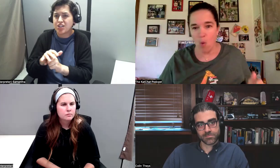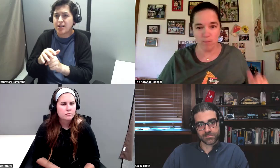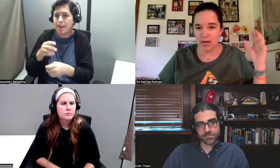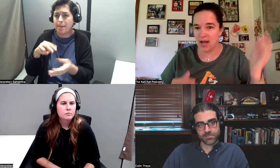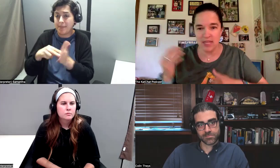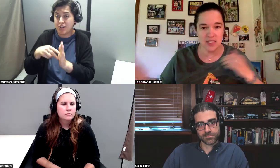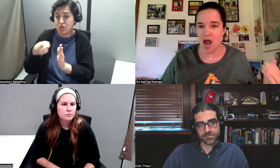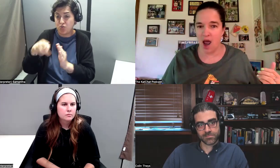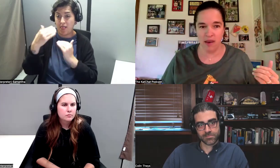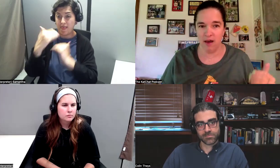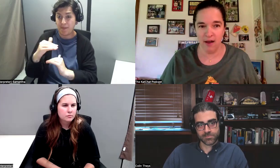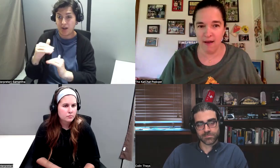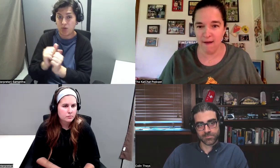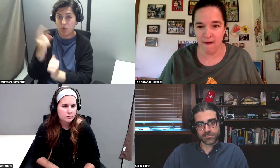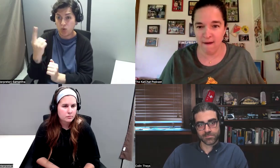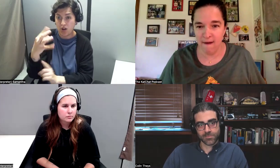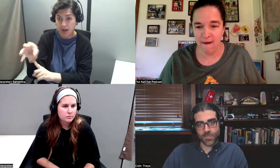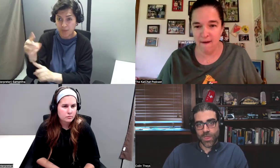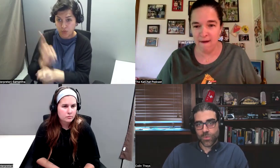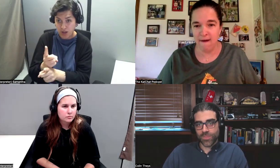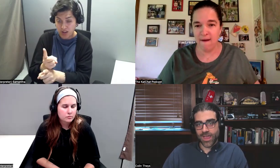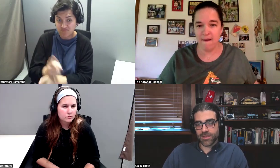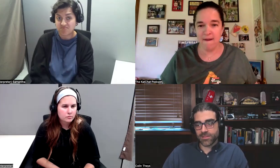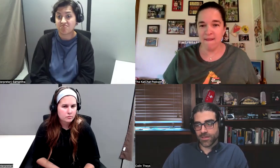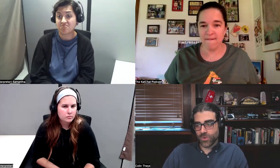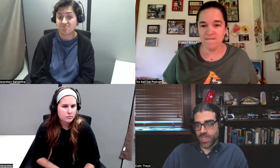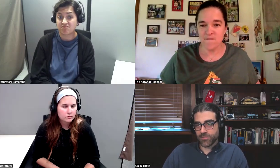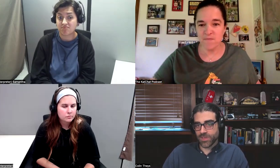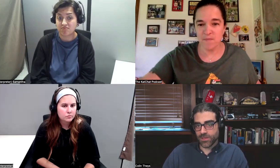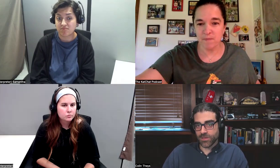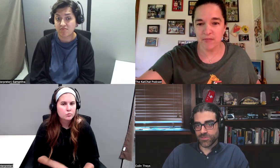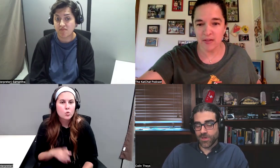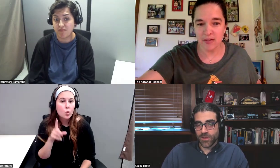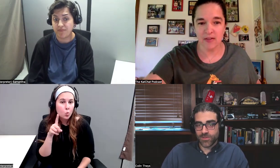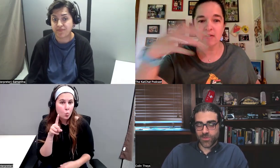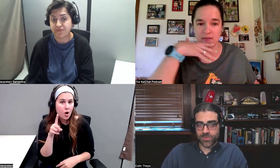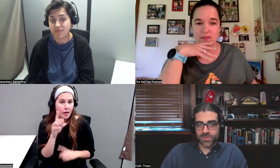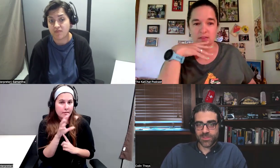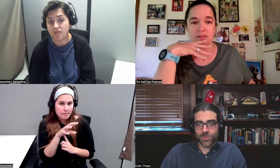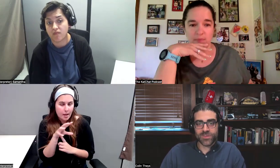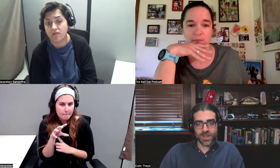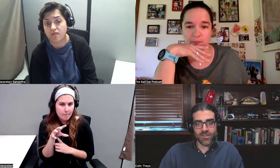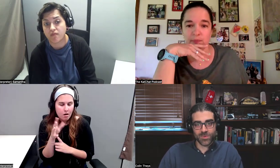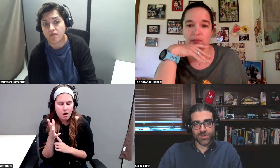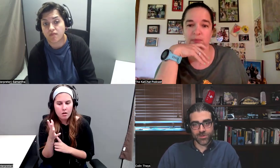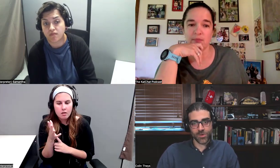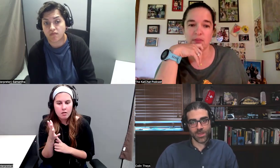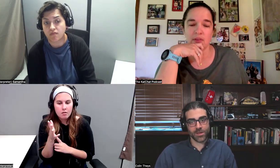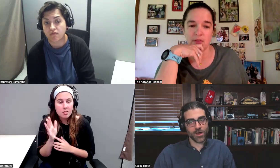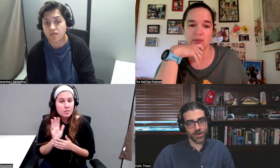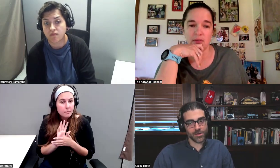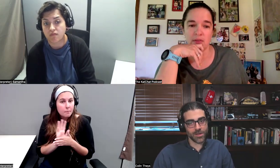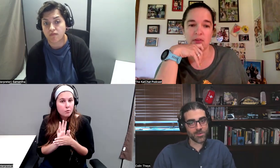Let's go. Get it done. Well, that the one camera thing is, so the movies that I have been